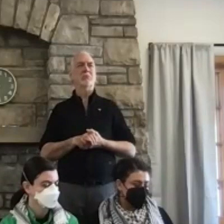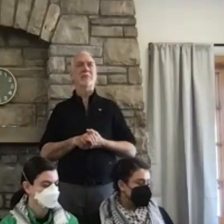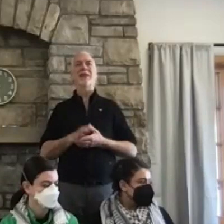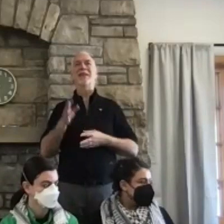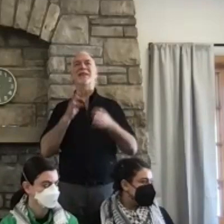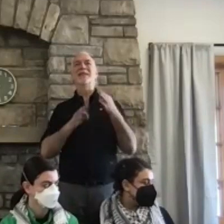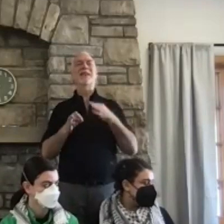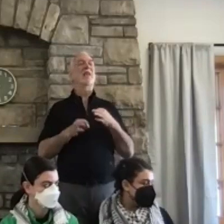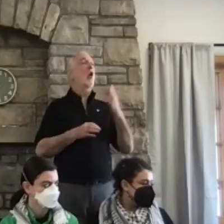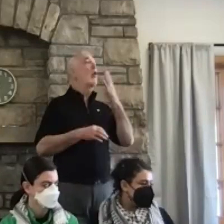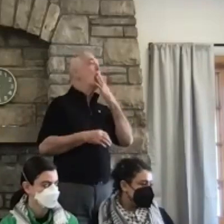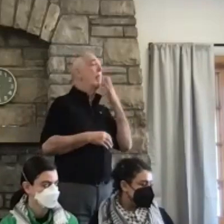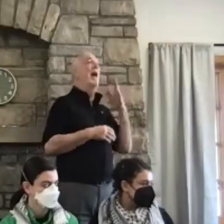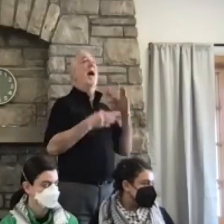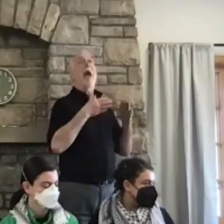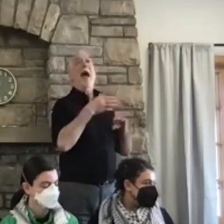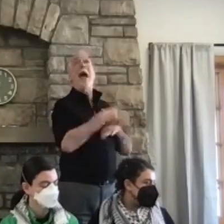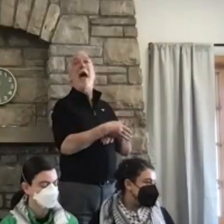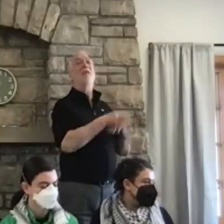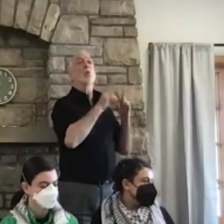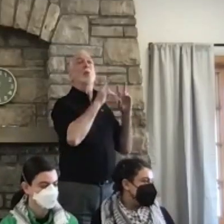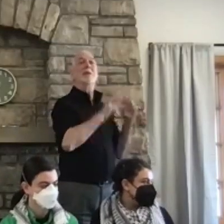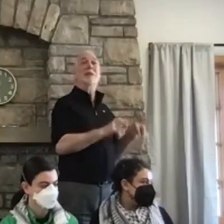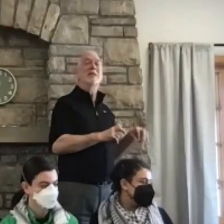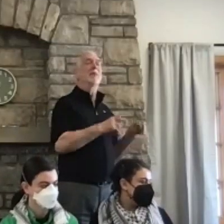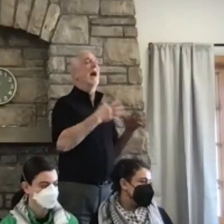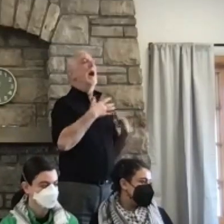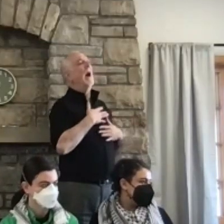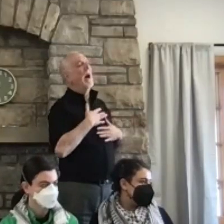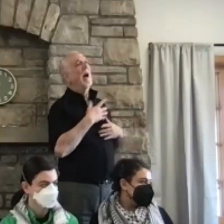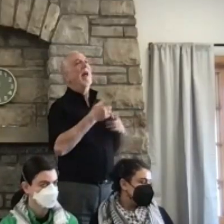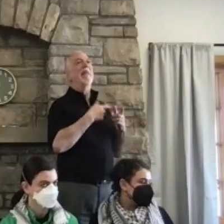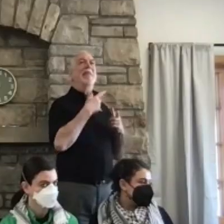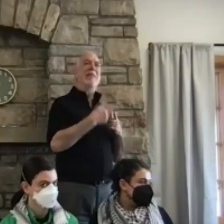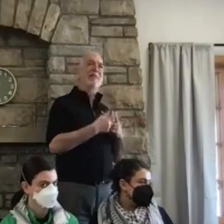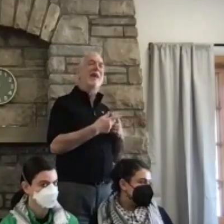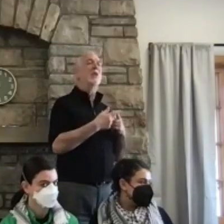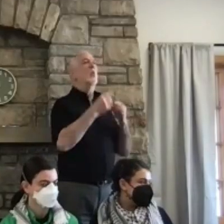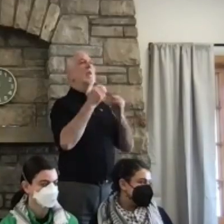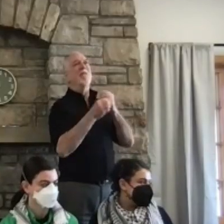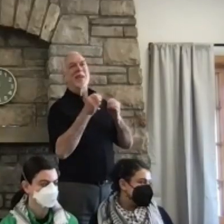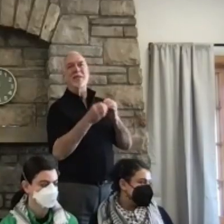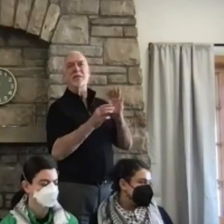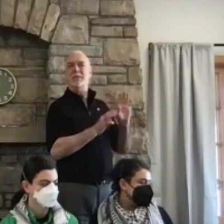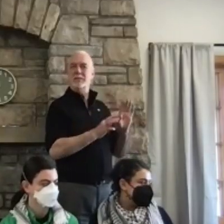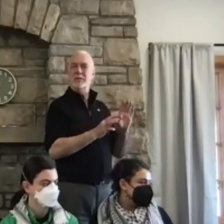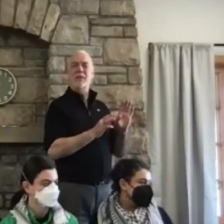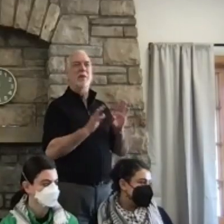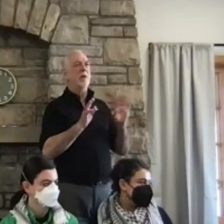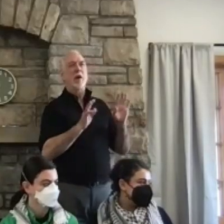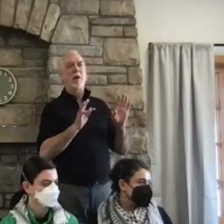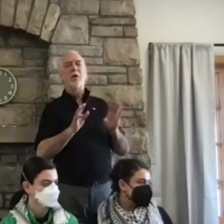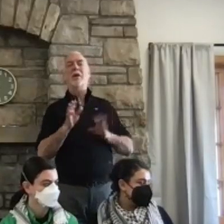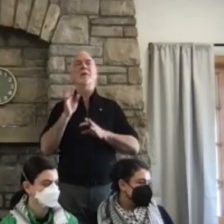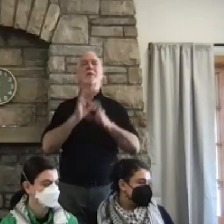like after effect way, kind of like after injustices then we move forward, but maybe we can